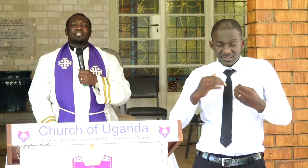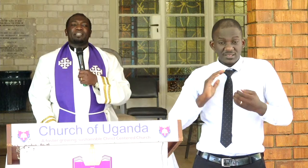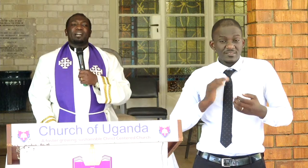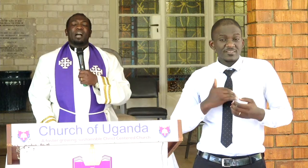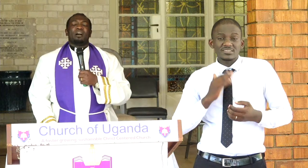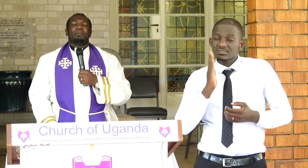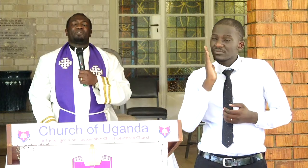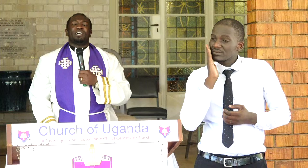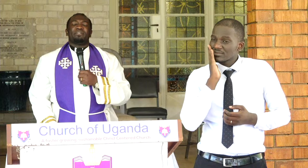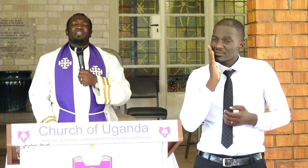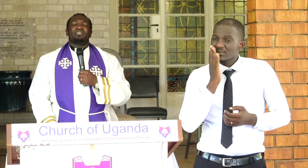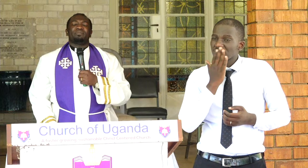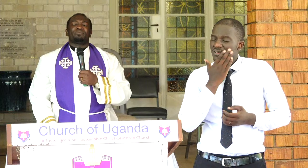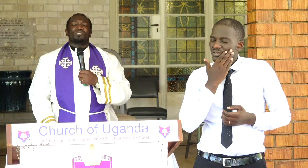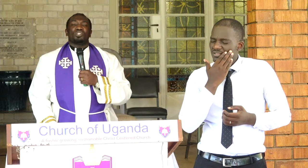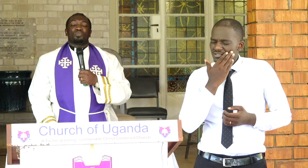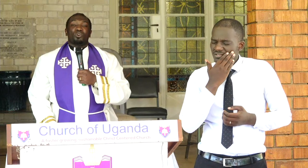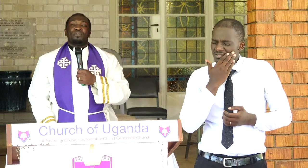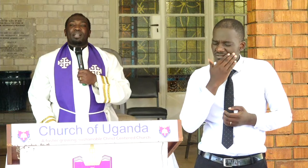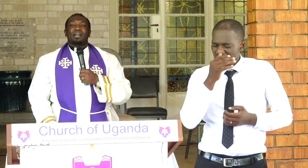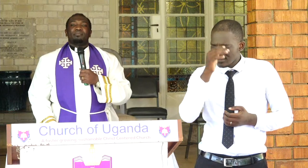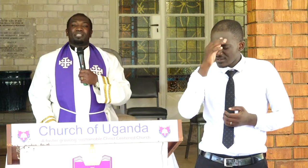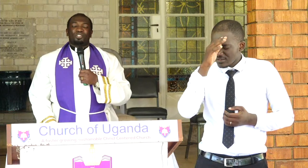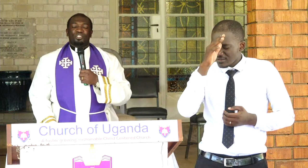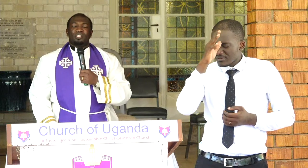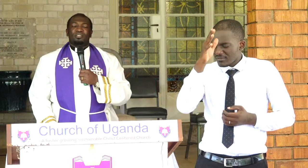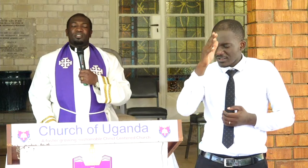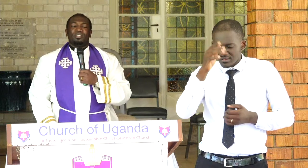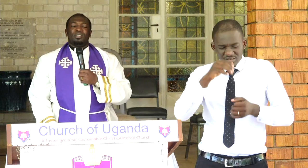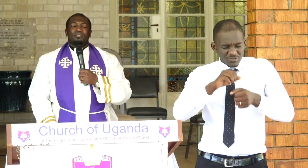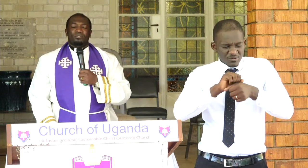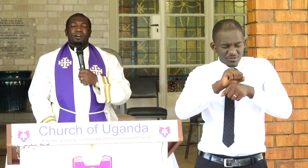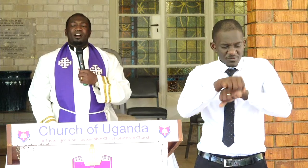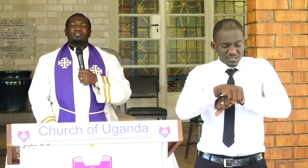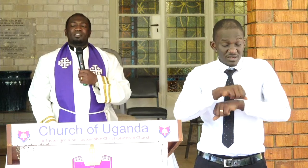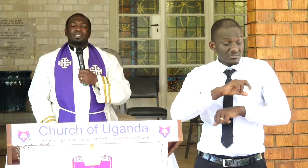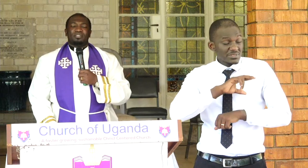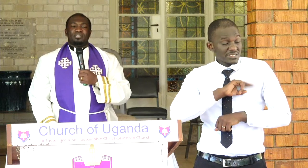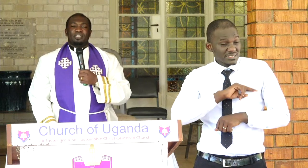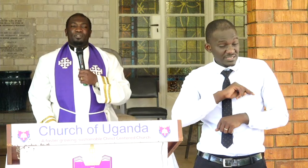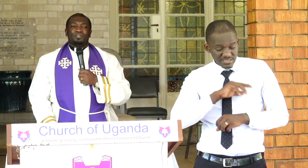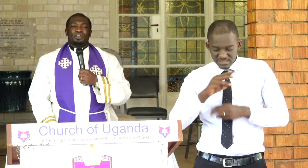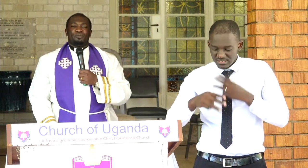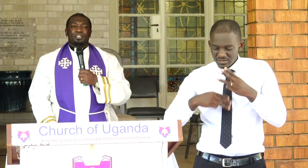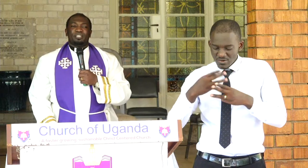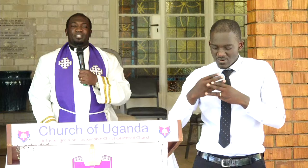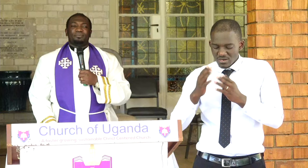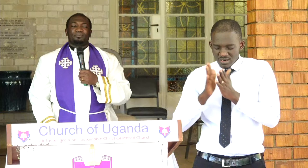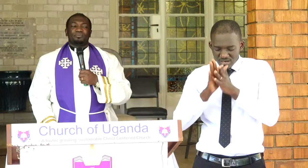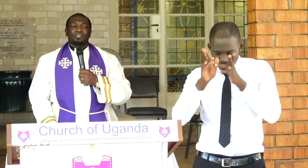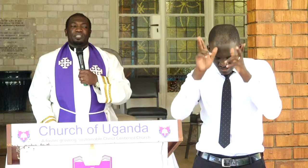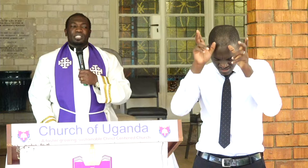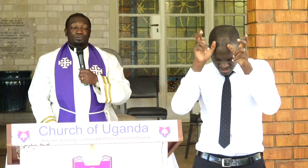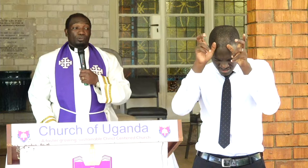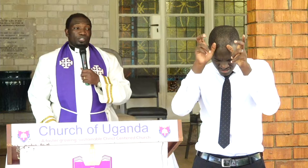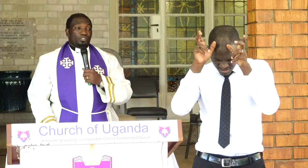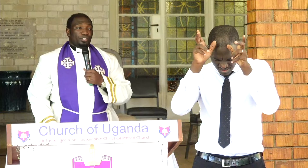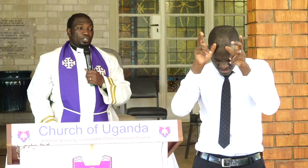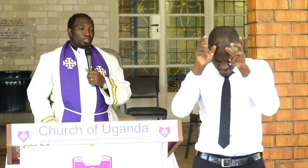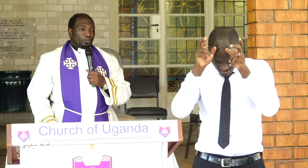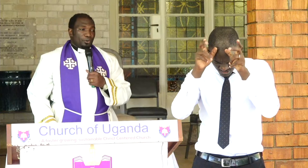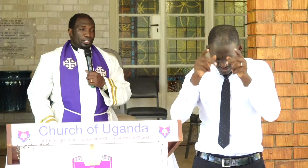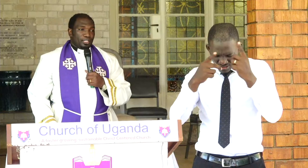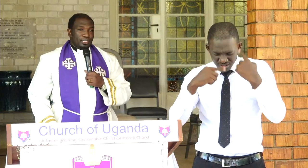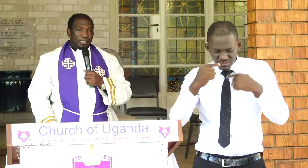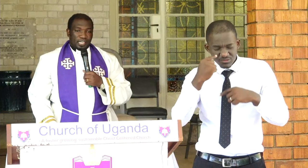grace, Abba Father, to overcome the sin, the world, and the devil therein, that we will see